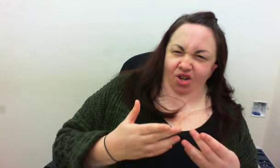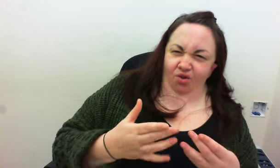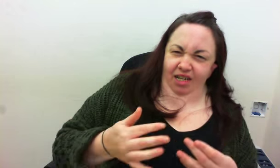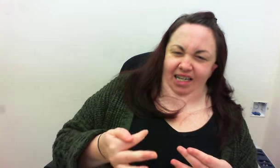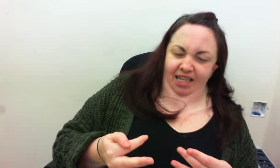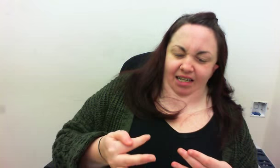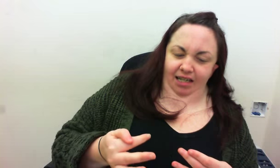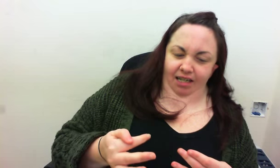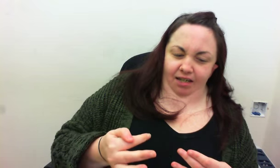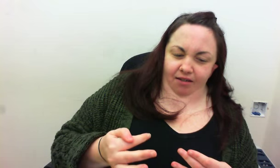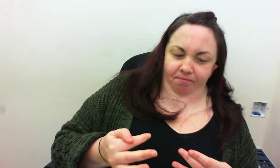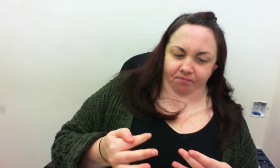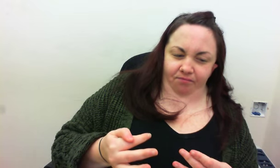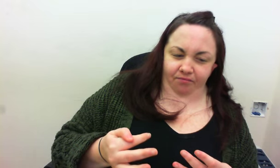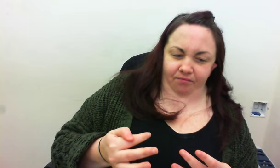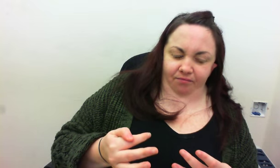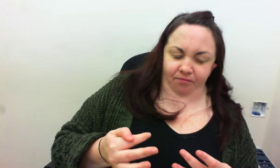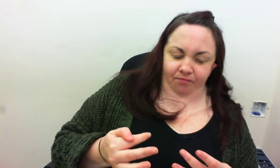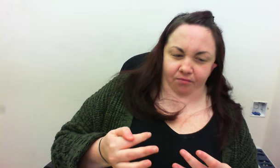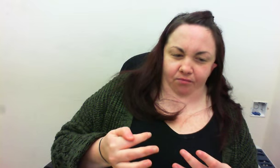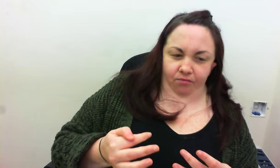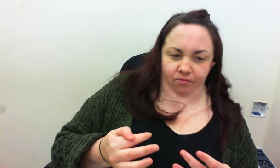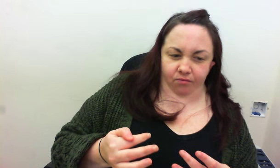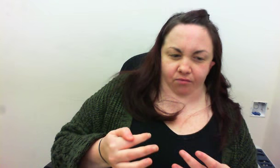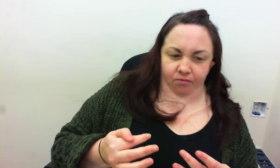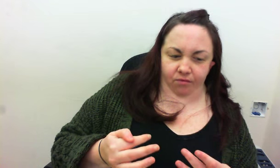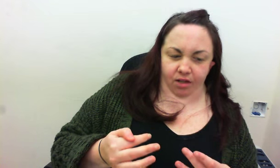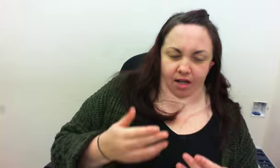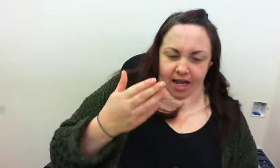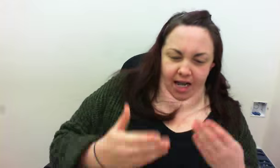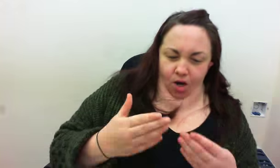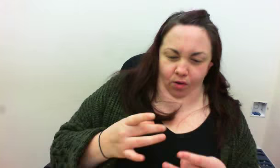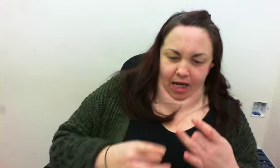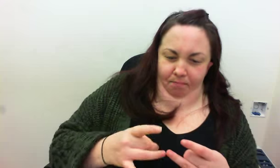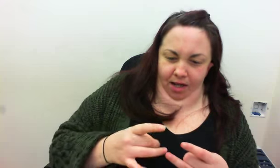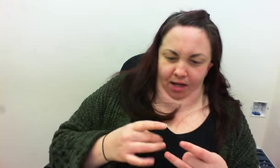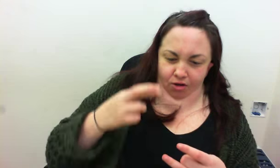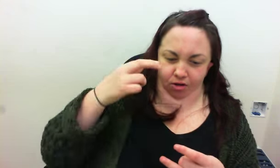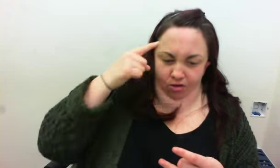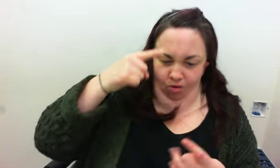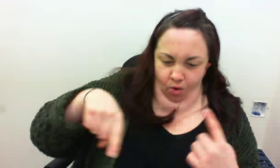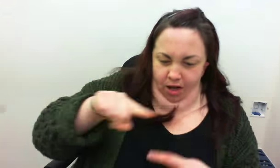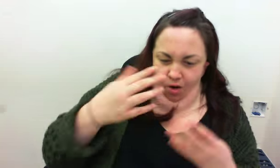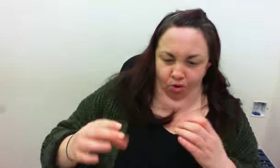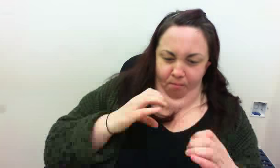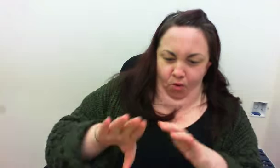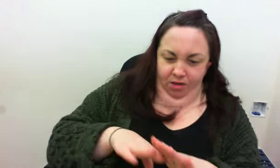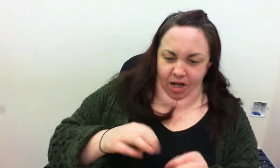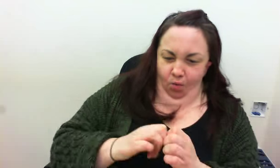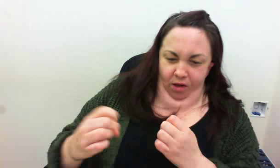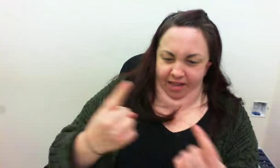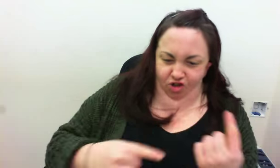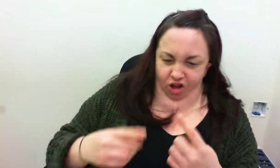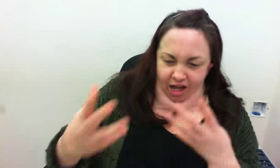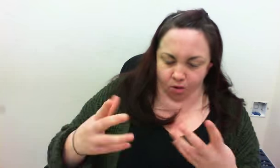with in order to be able to communicate with each other? One option, like, you know, if you don't have sign language, there's always ways